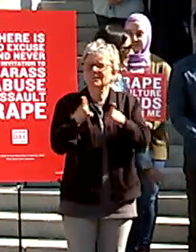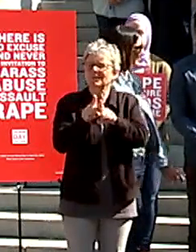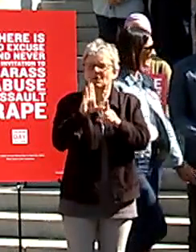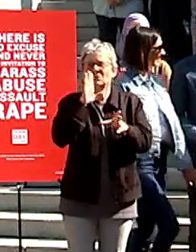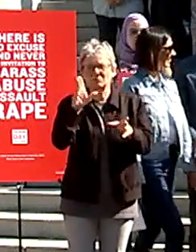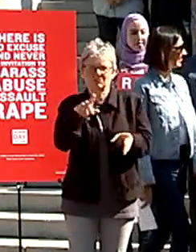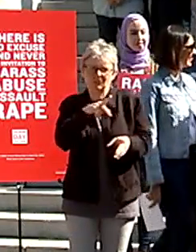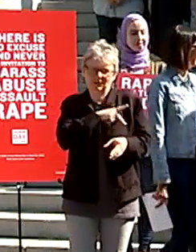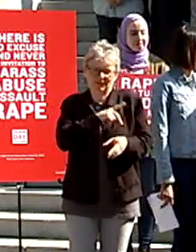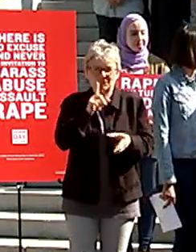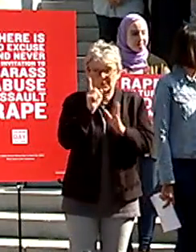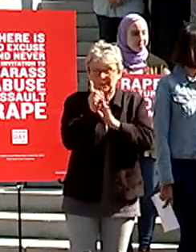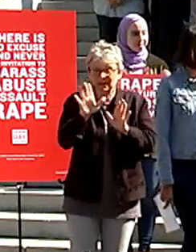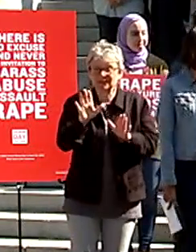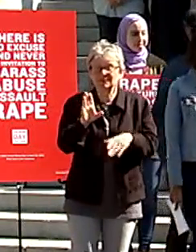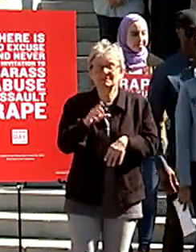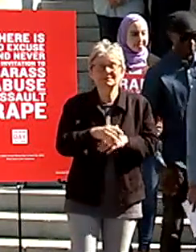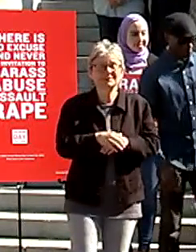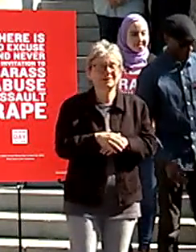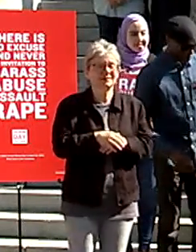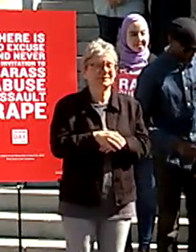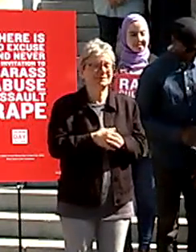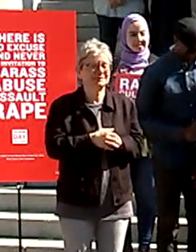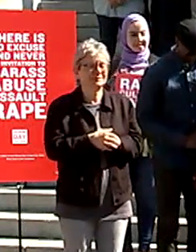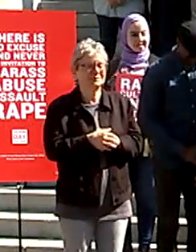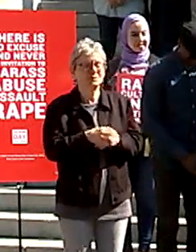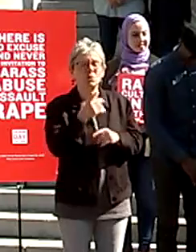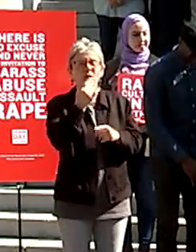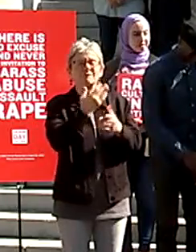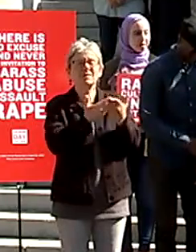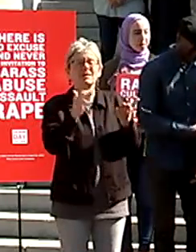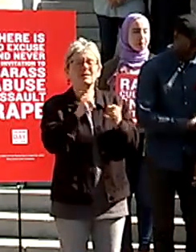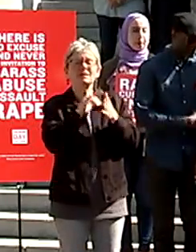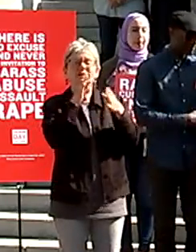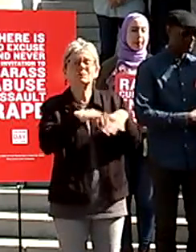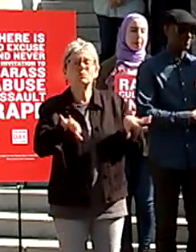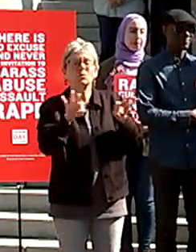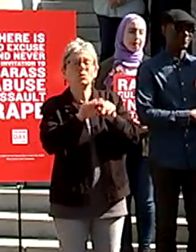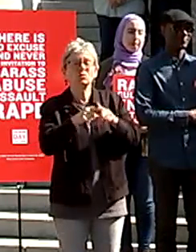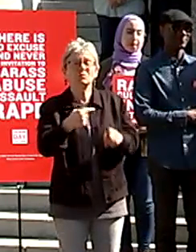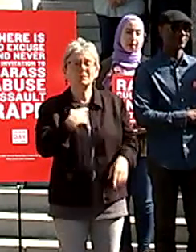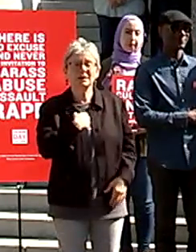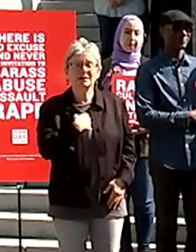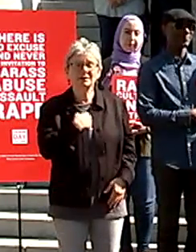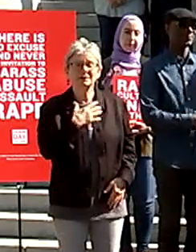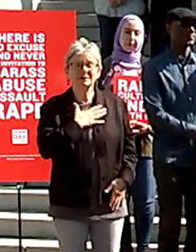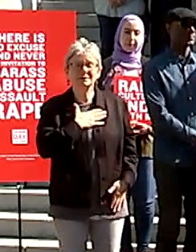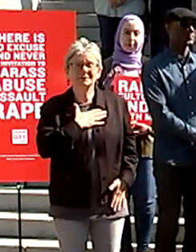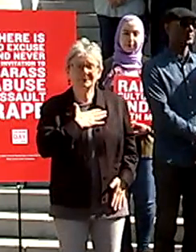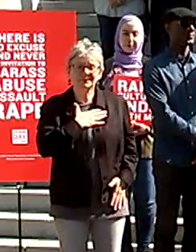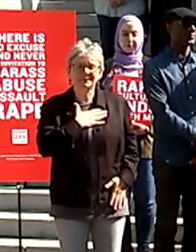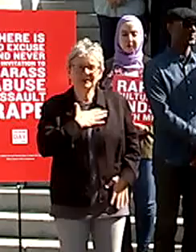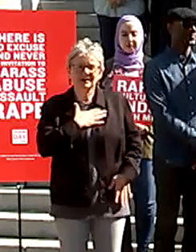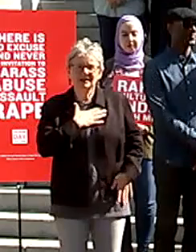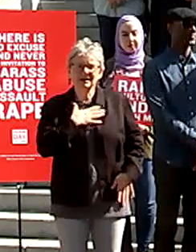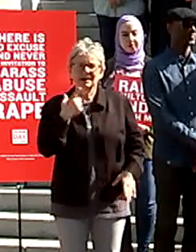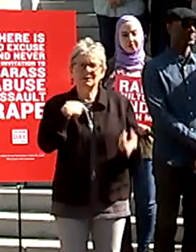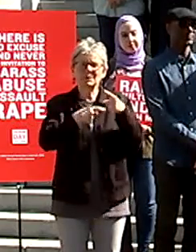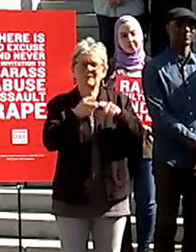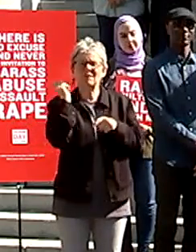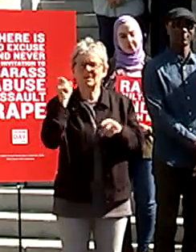going to be very personal for a minute, but one of the things that's important to me, and I come from